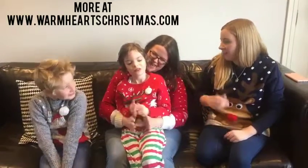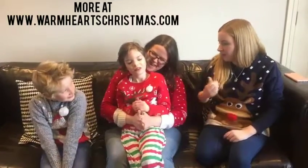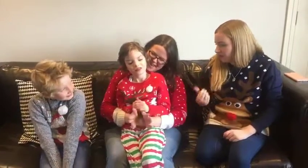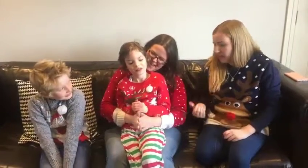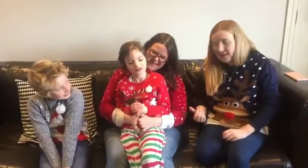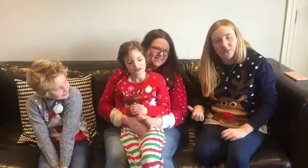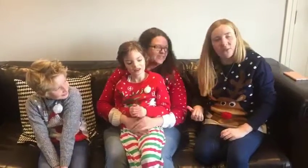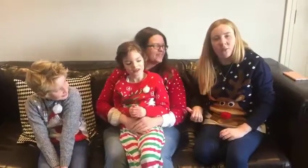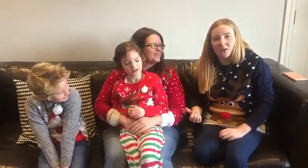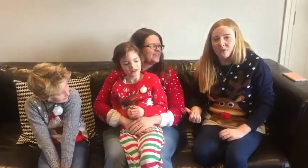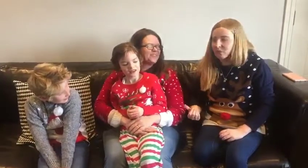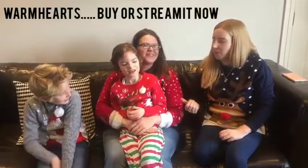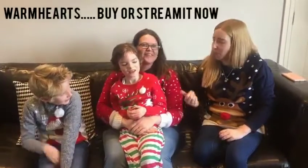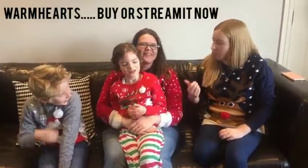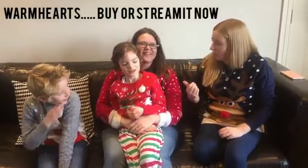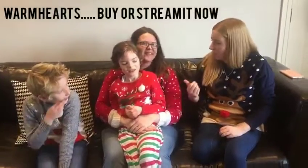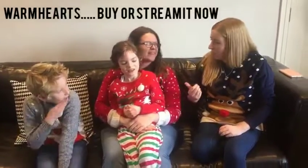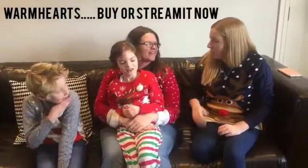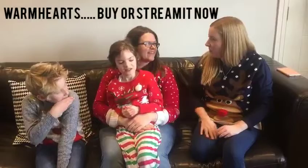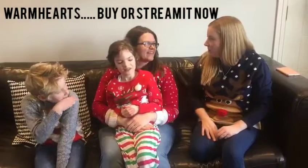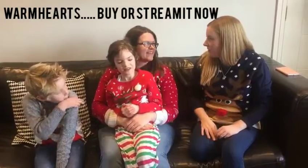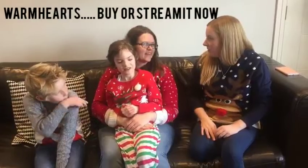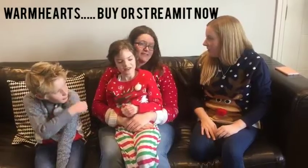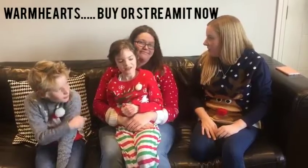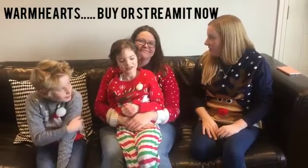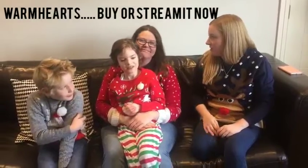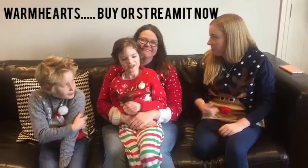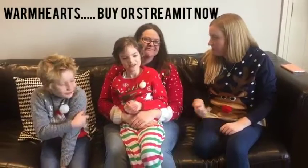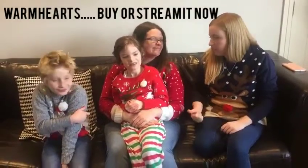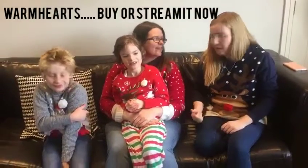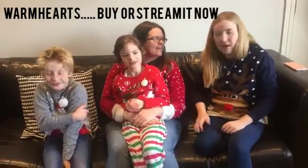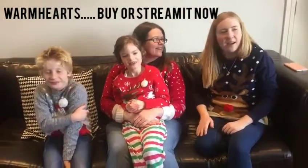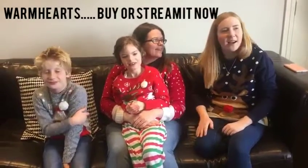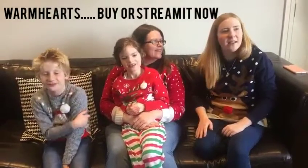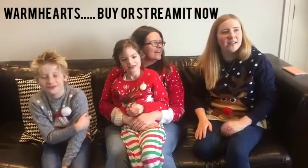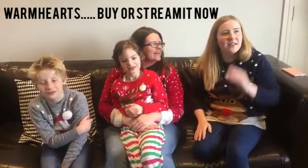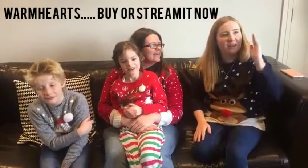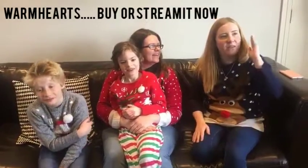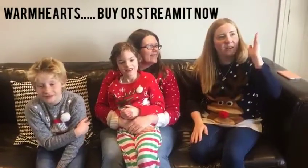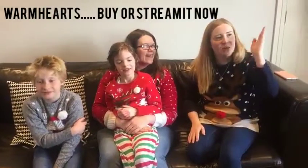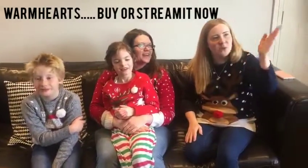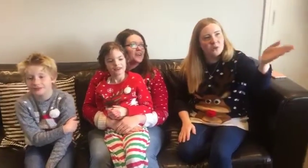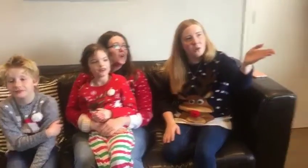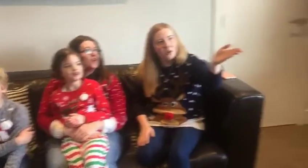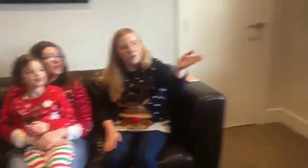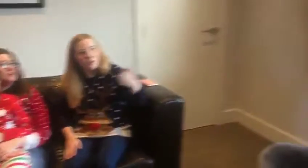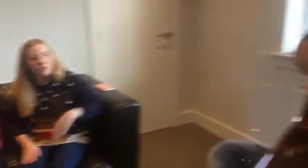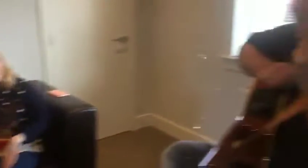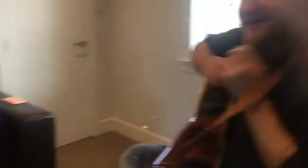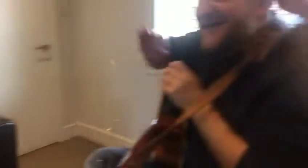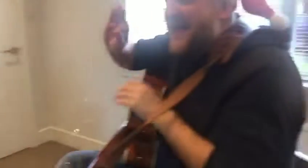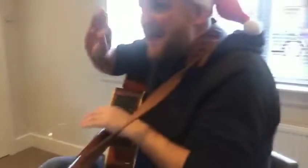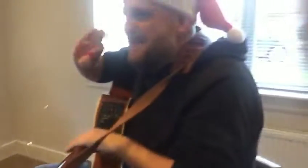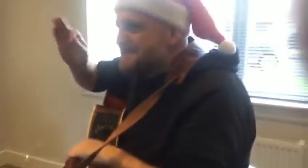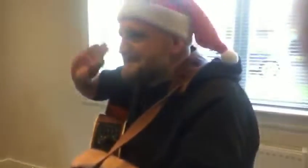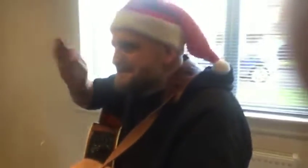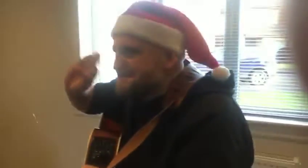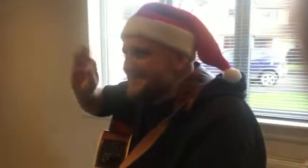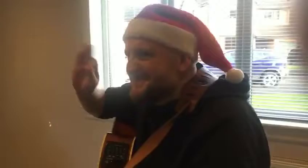thank you to Lesley from Acorn Talk from all our time that she's given us and our support. And thank you to Colin for playing the guitar. And for writing